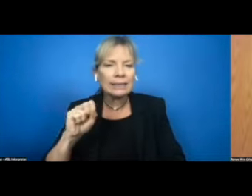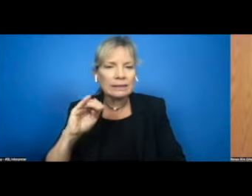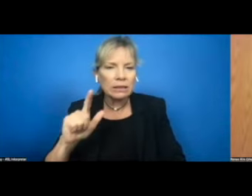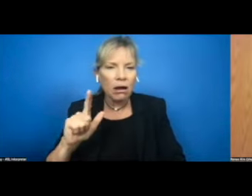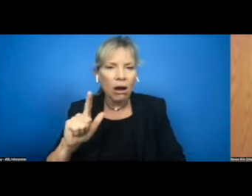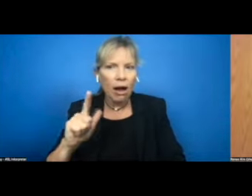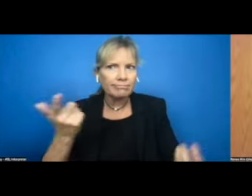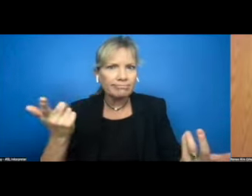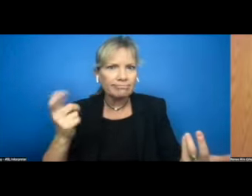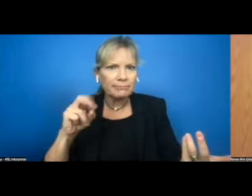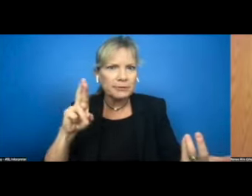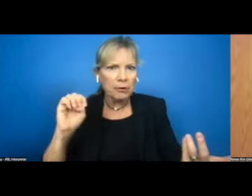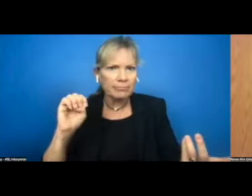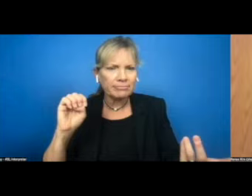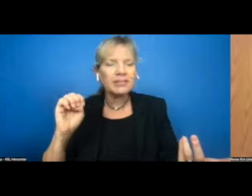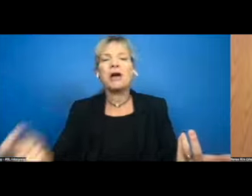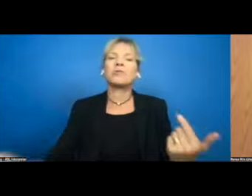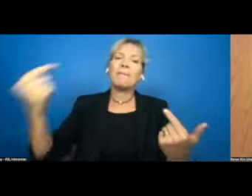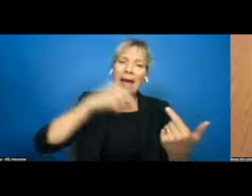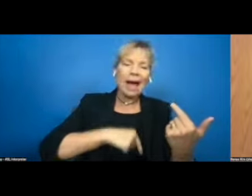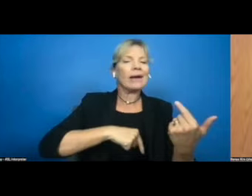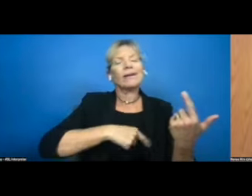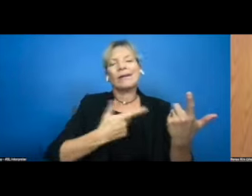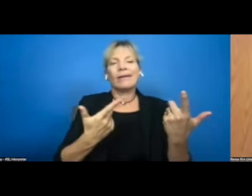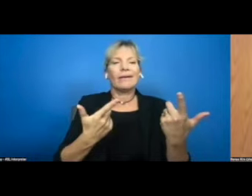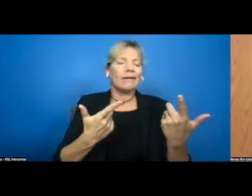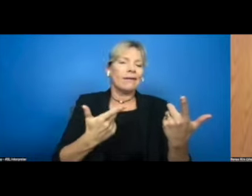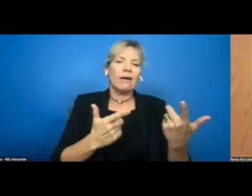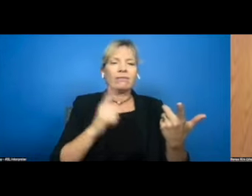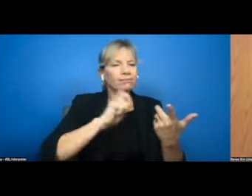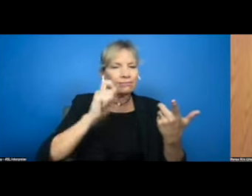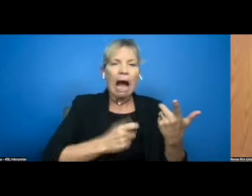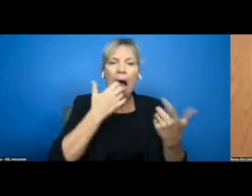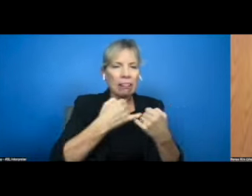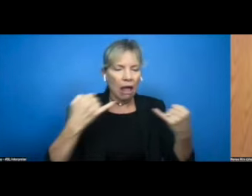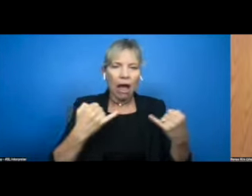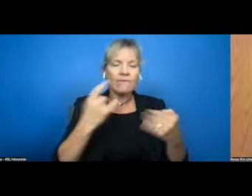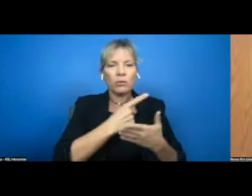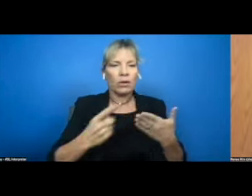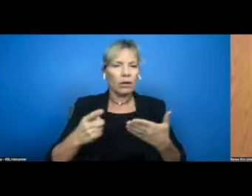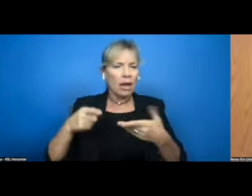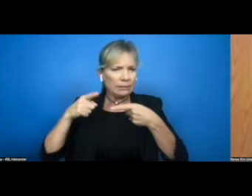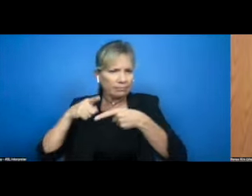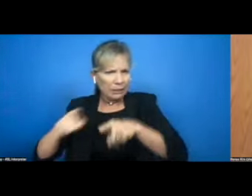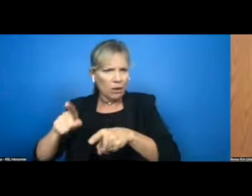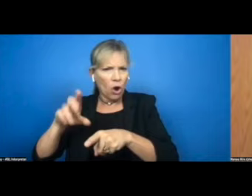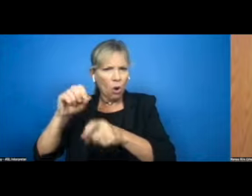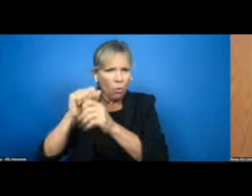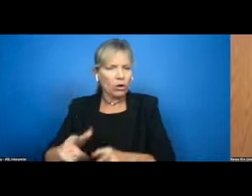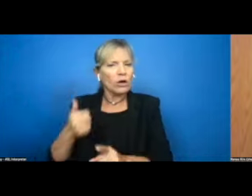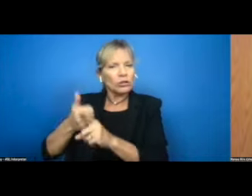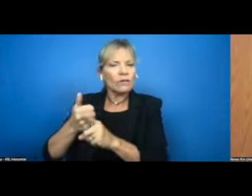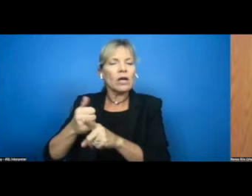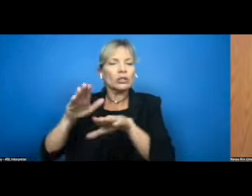sure. So then I went back to filling up the hotline for the week. Meanwhile, my coworker, who was the children's